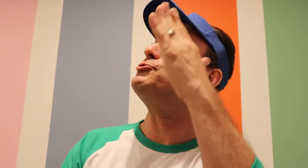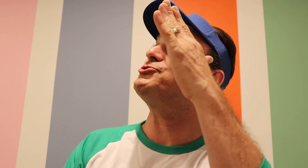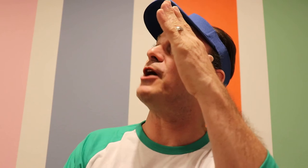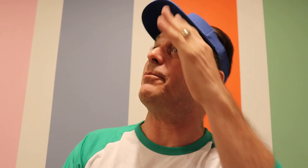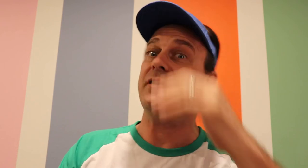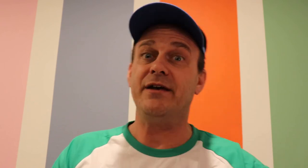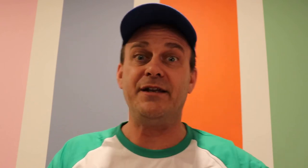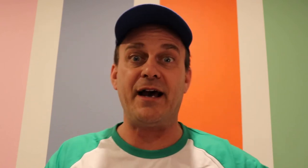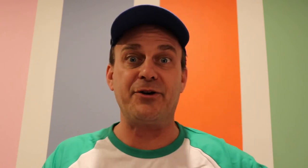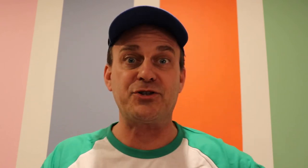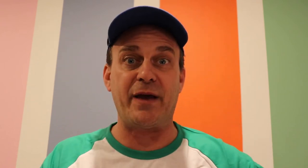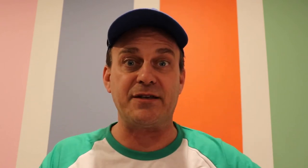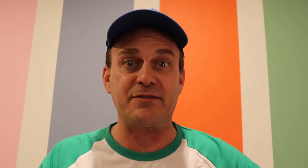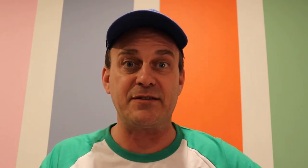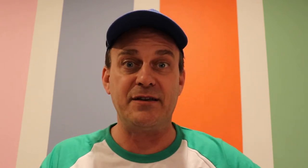shoots up into outer space.